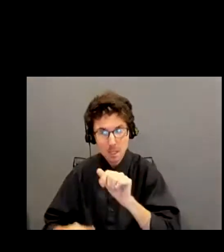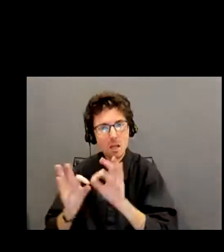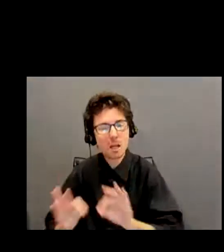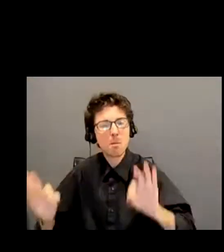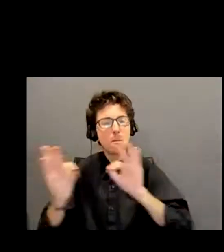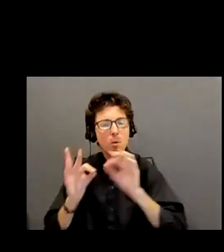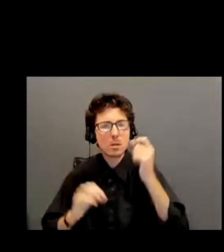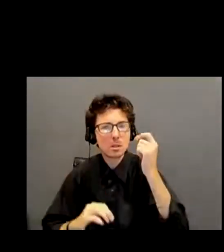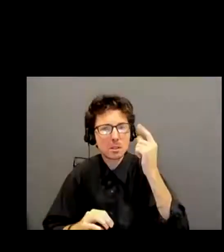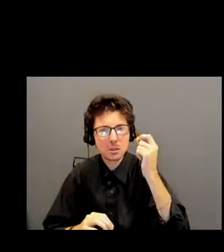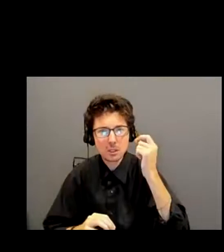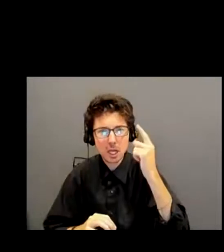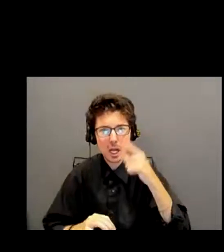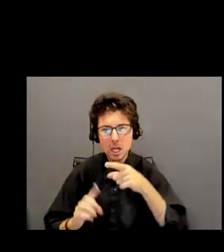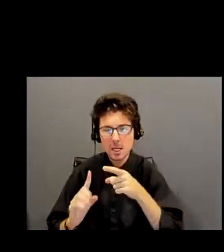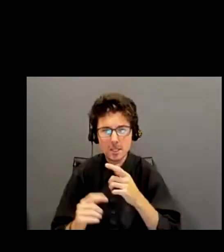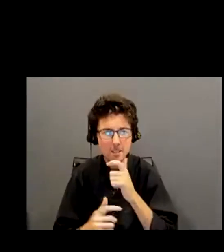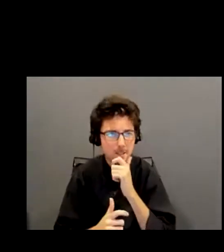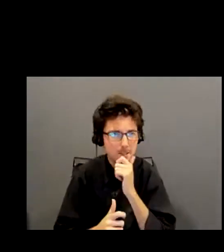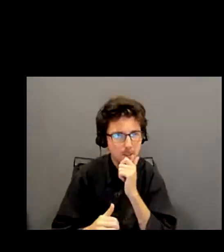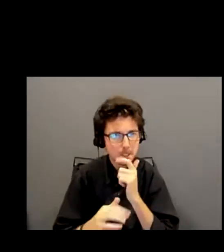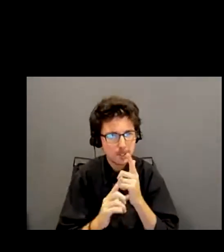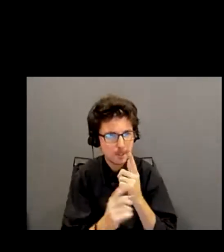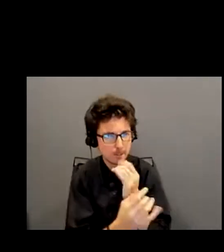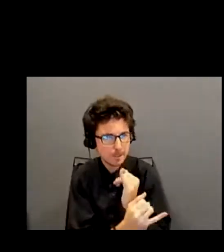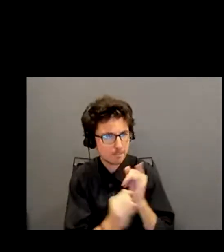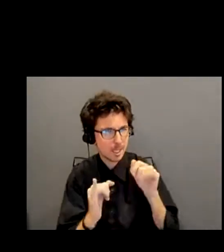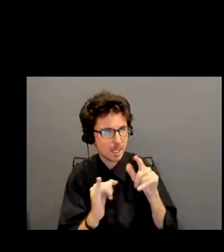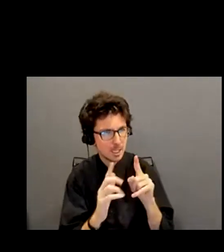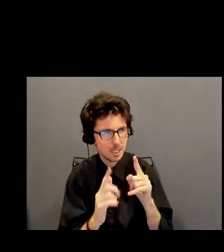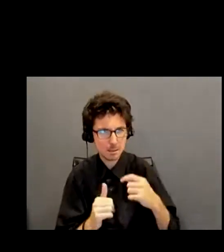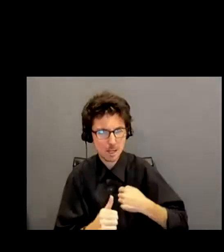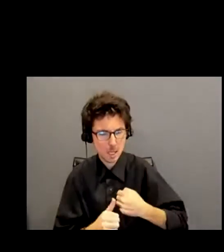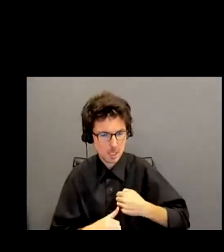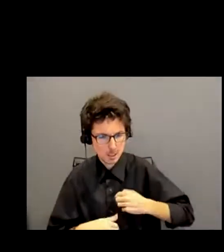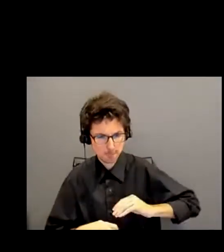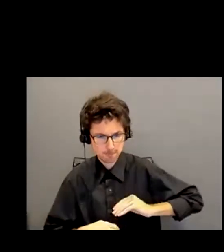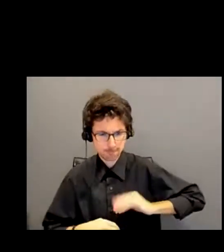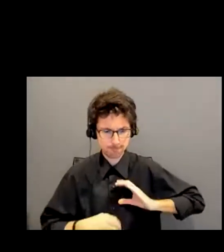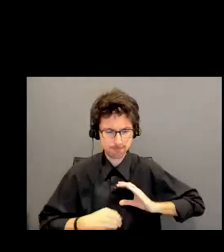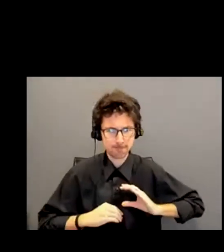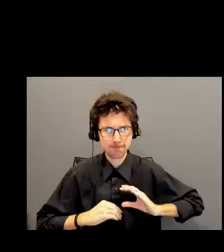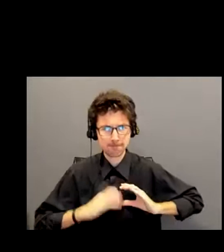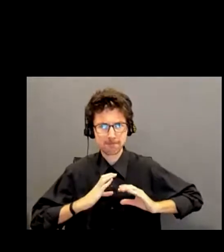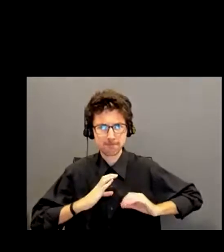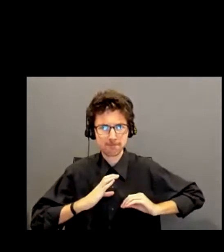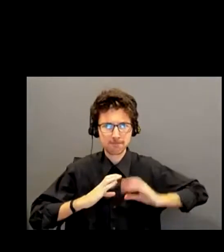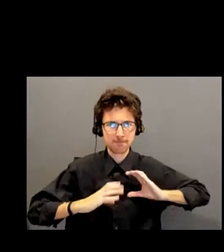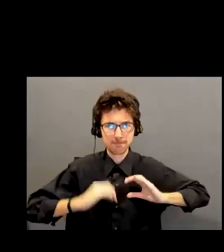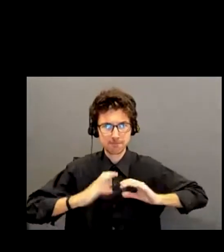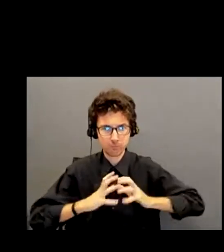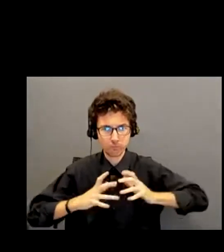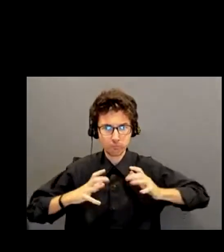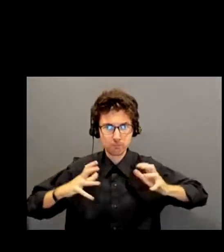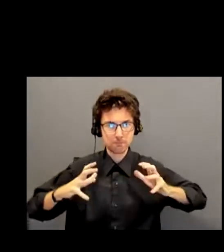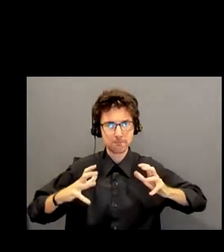the choice of how to build the concept of independence is in their hand. To do so, member